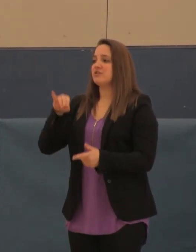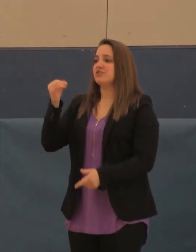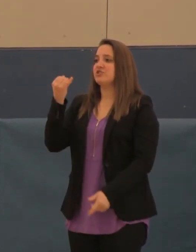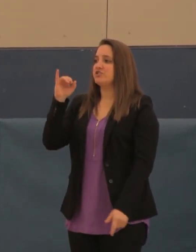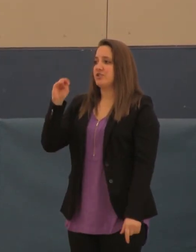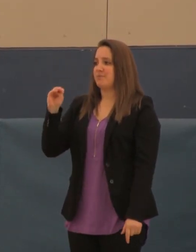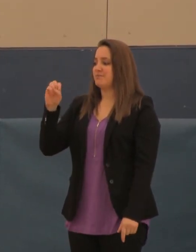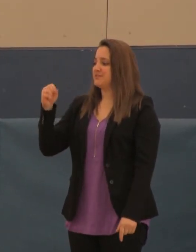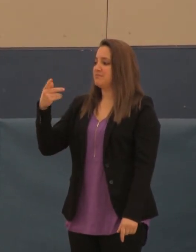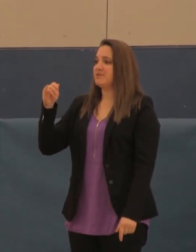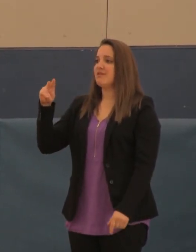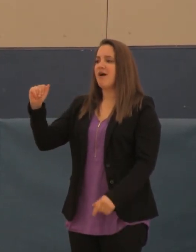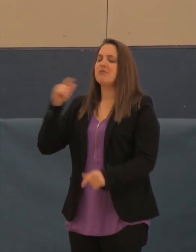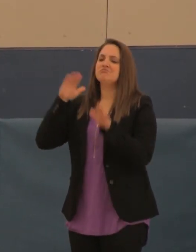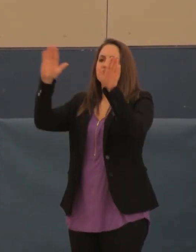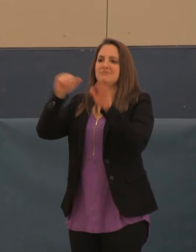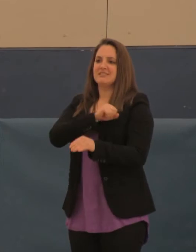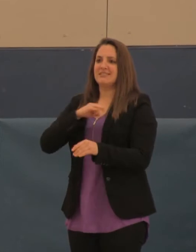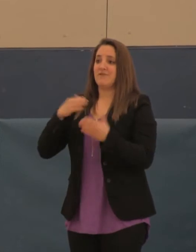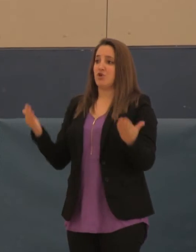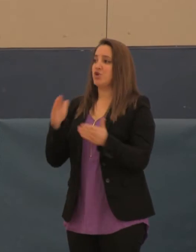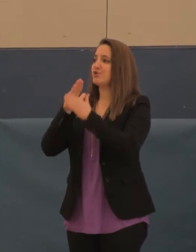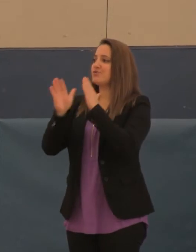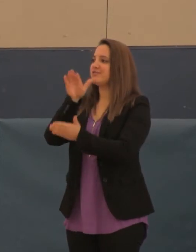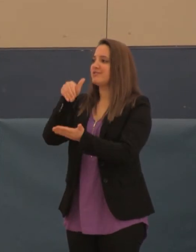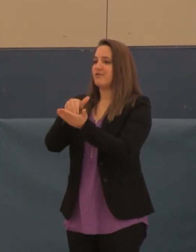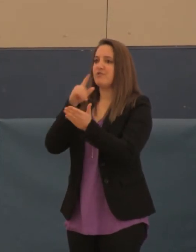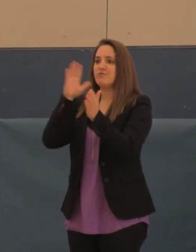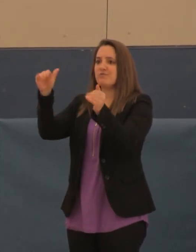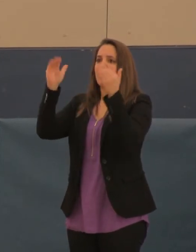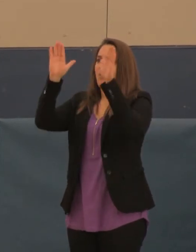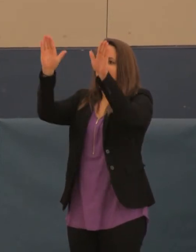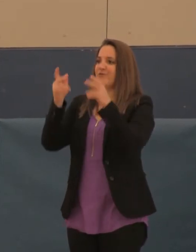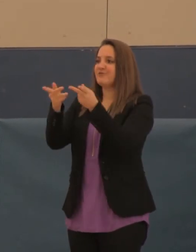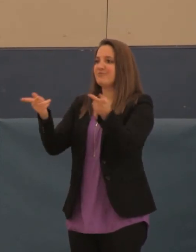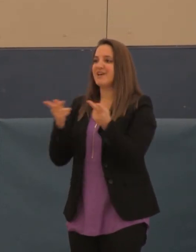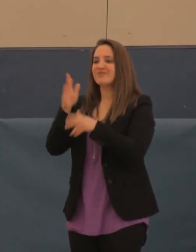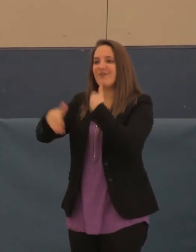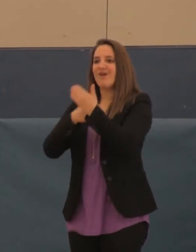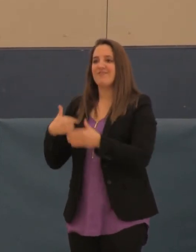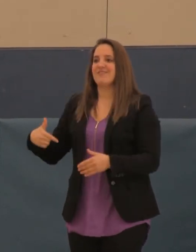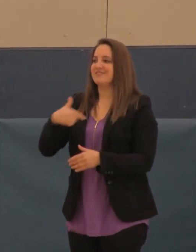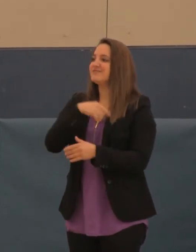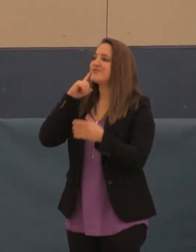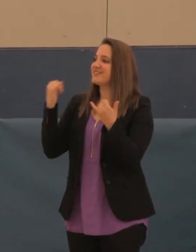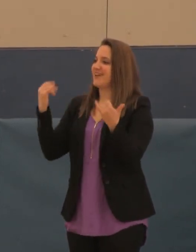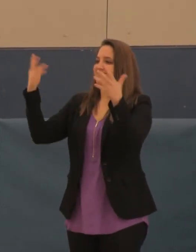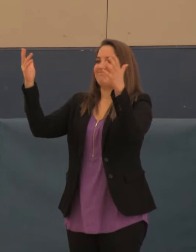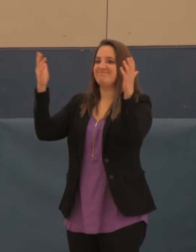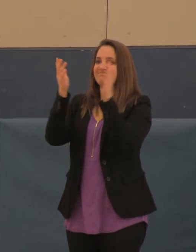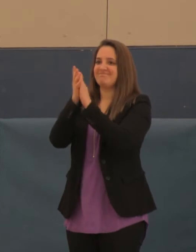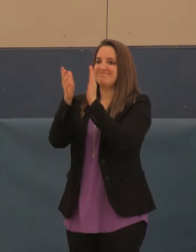his incredible staff here at the Community Center for providing this wonderful space for us today.